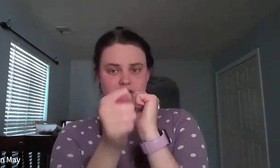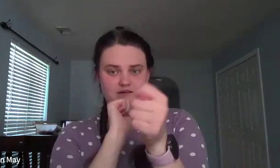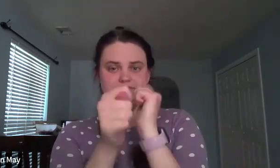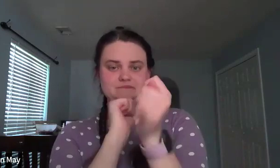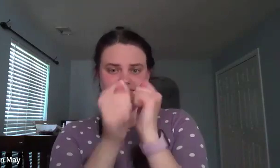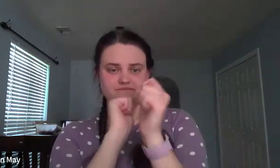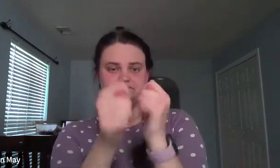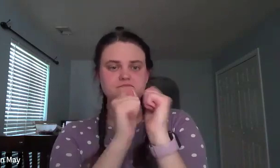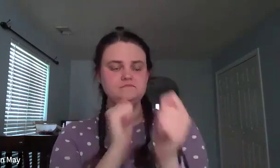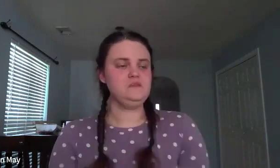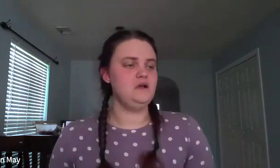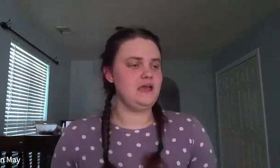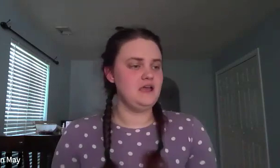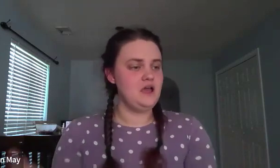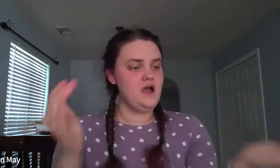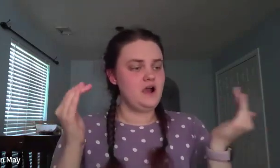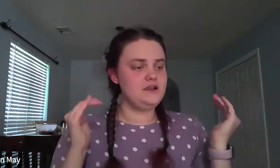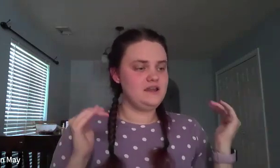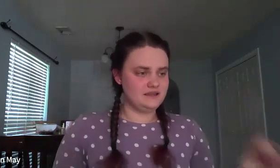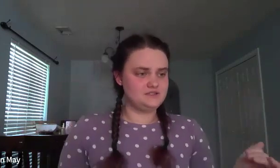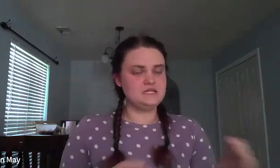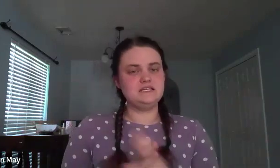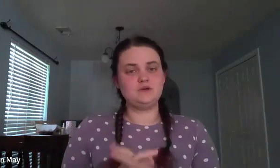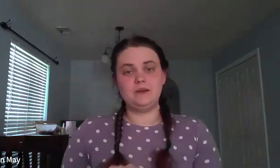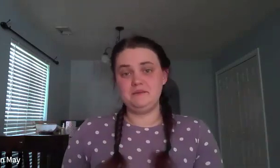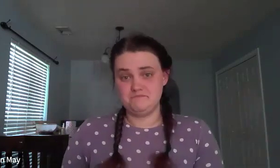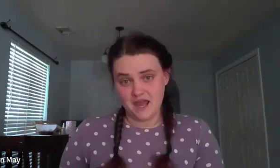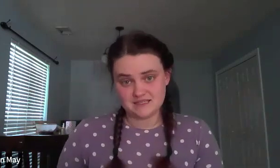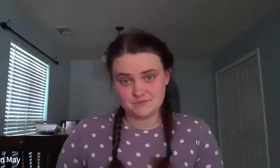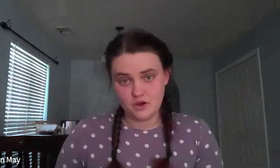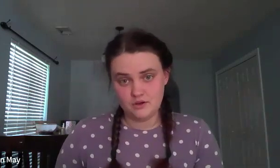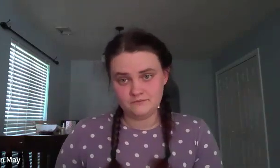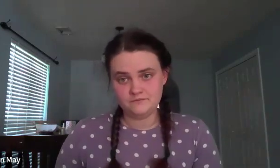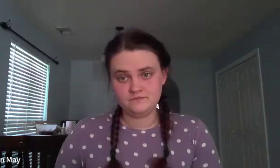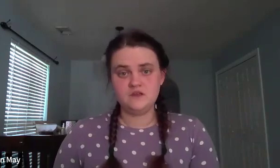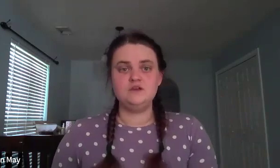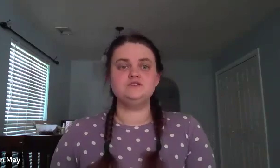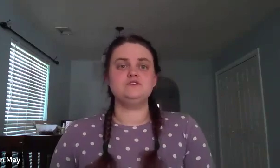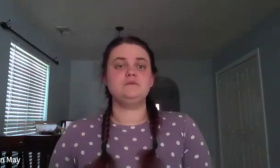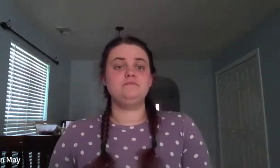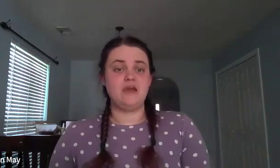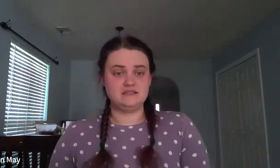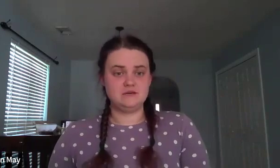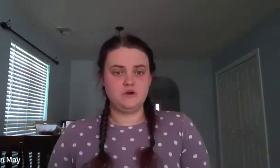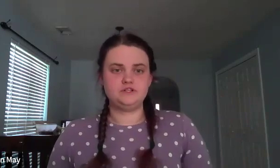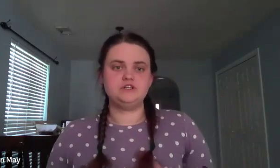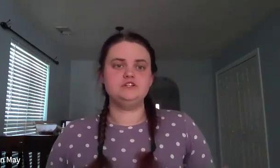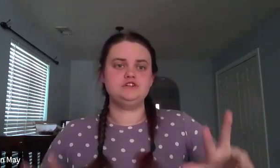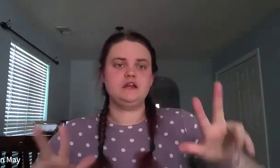Track. Okay, our next one is going to be basketball. So for basketball, what you're going to do is you're going to